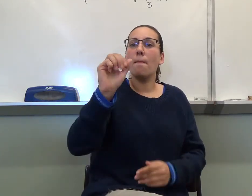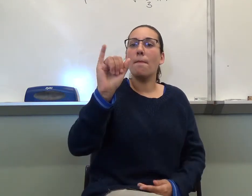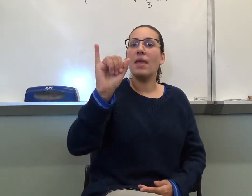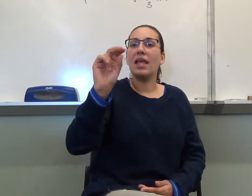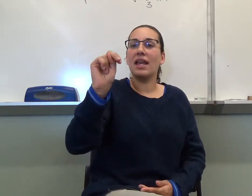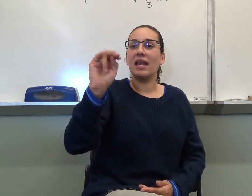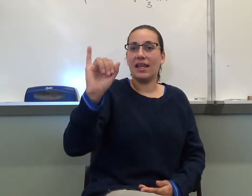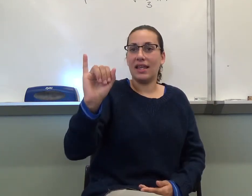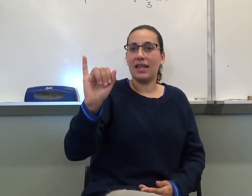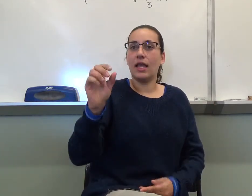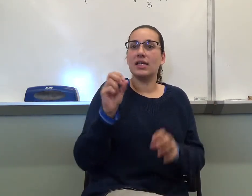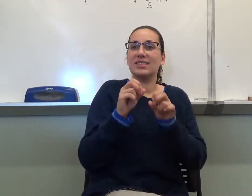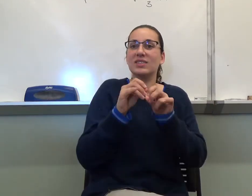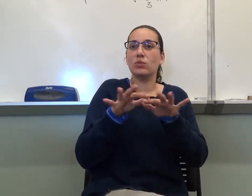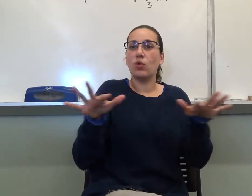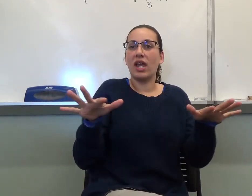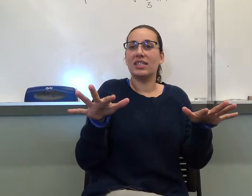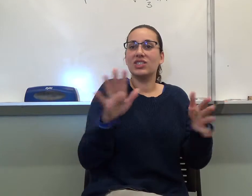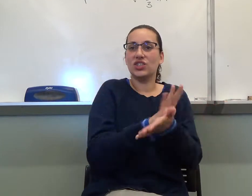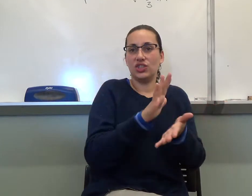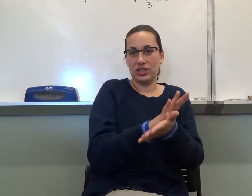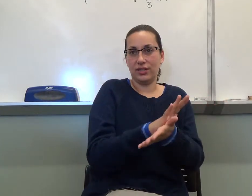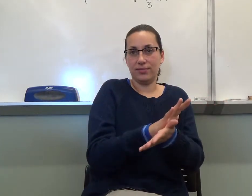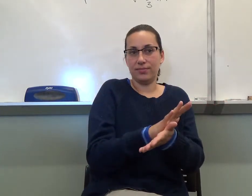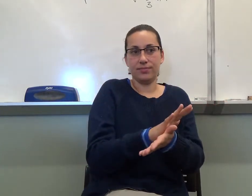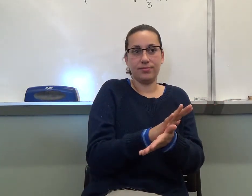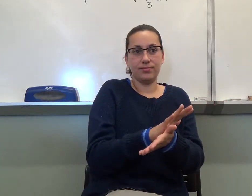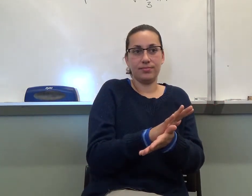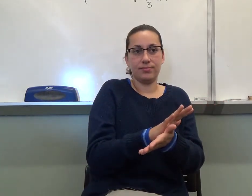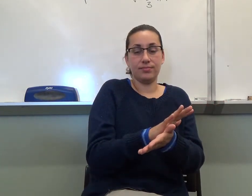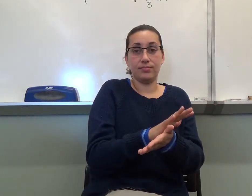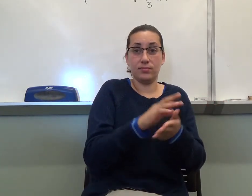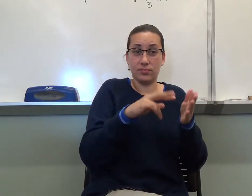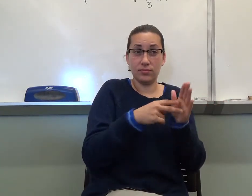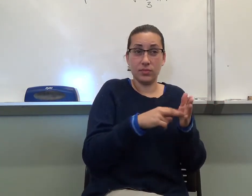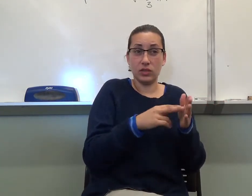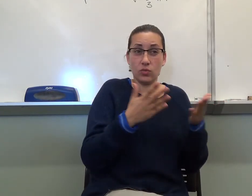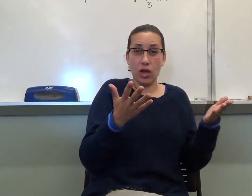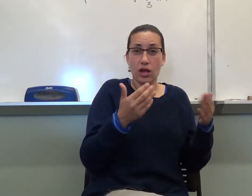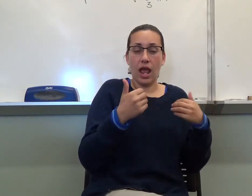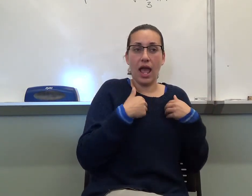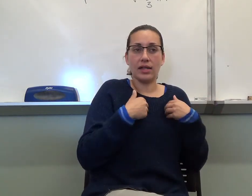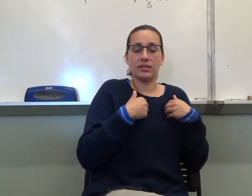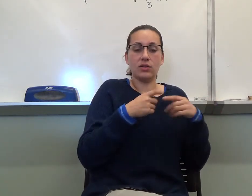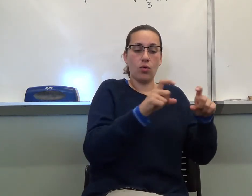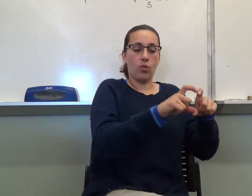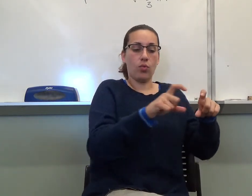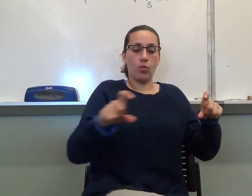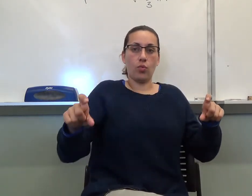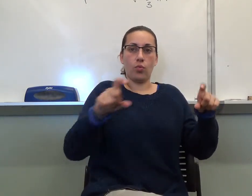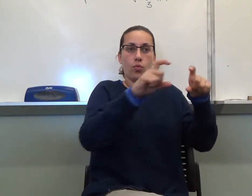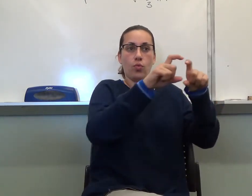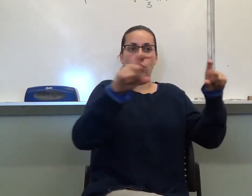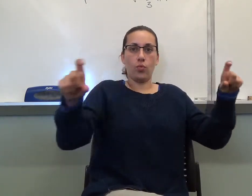Okay? Mini spreadsheet. And what that means is it's got rows and columns. Okay, that's the definition of a